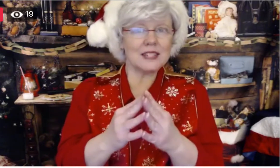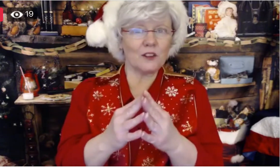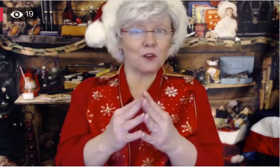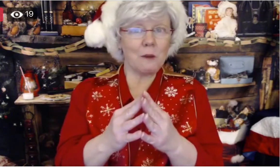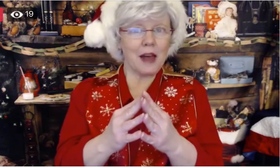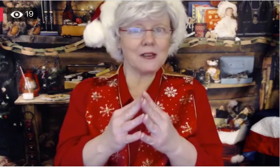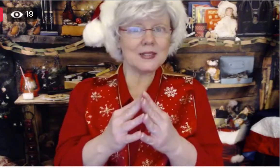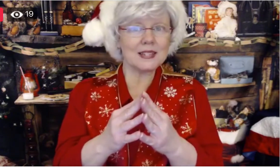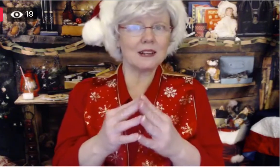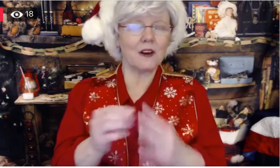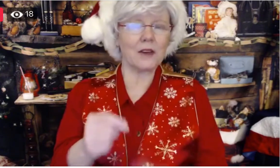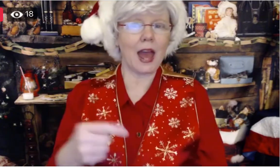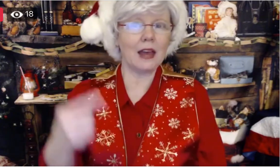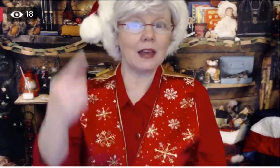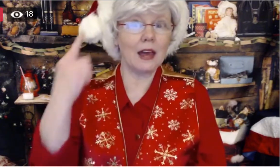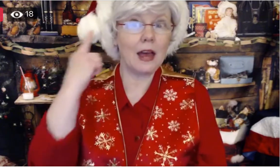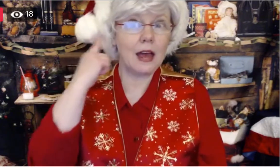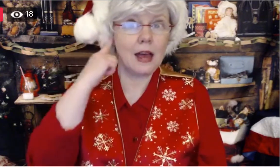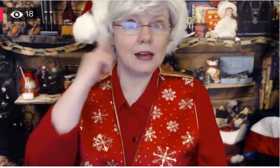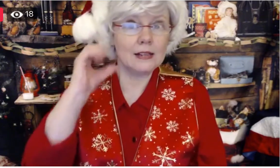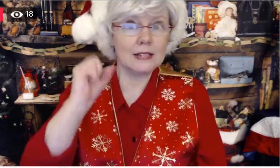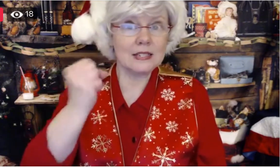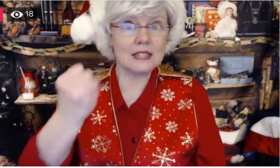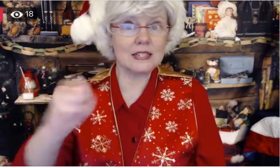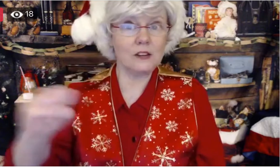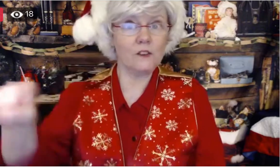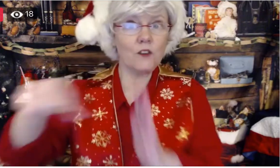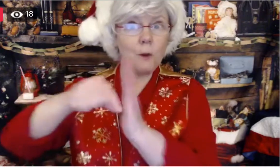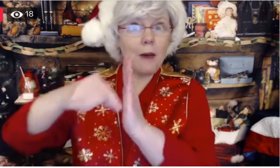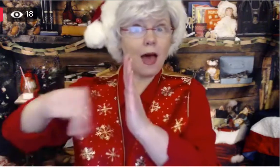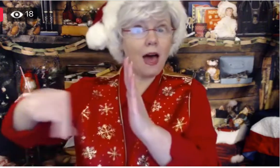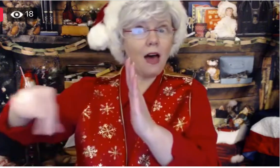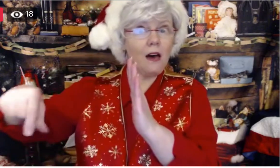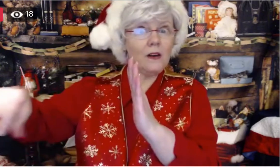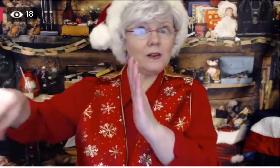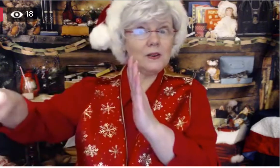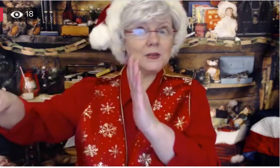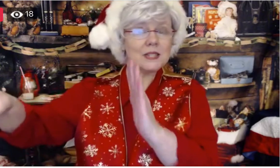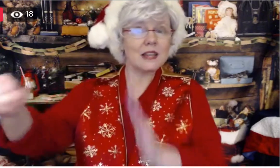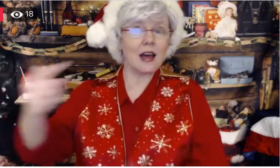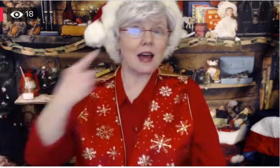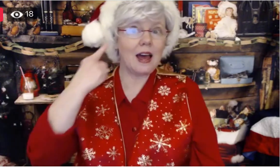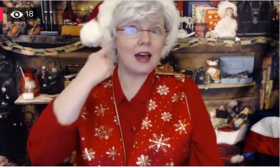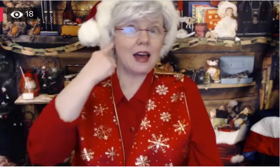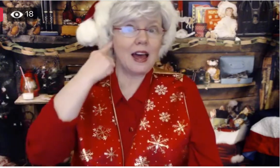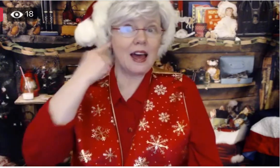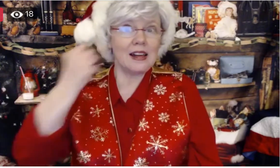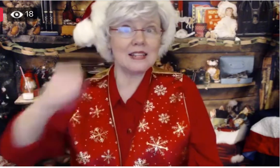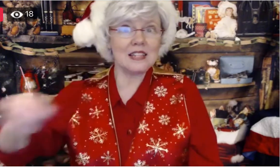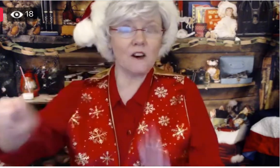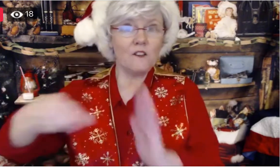silver bells. Okay, silver bells, silver